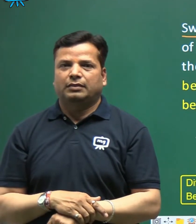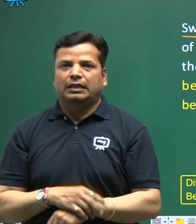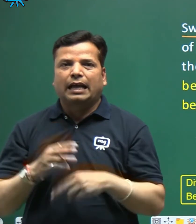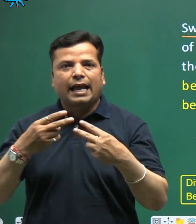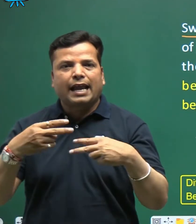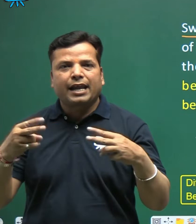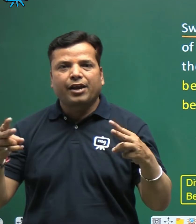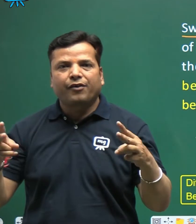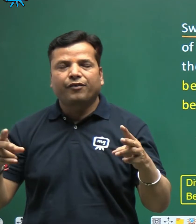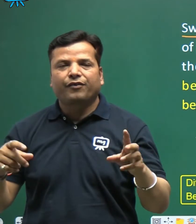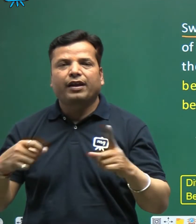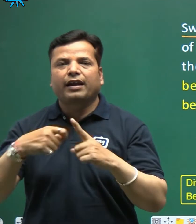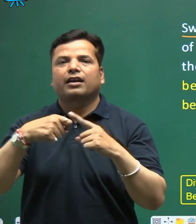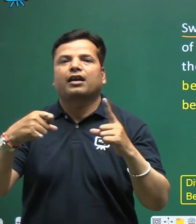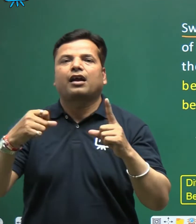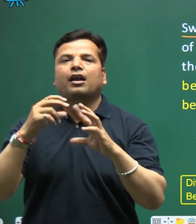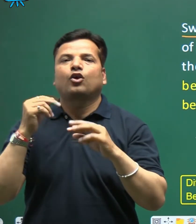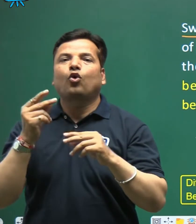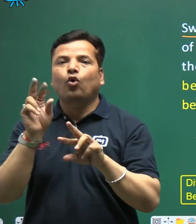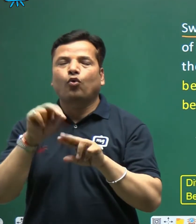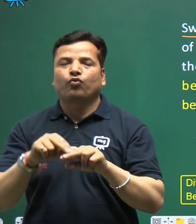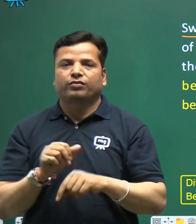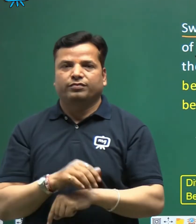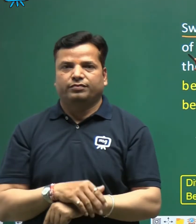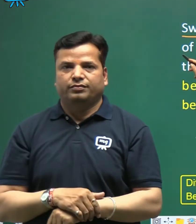different kinds of